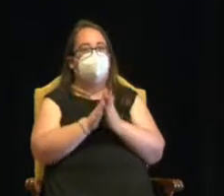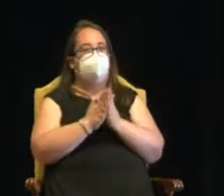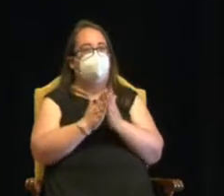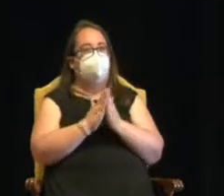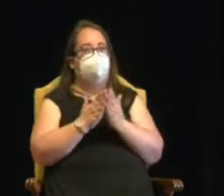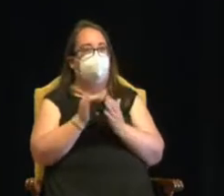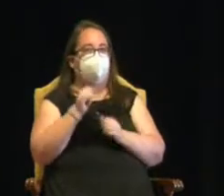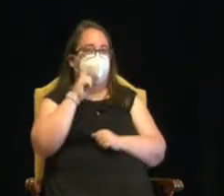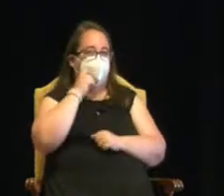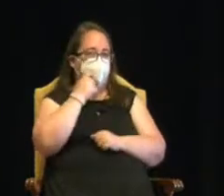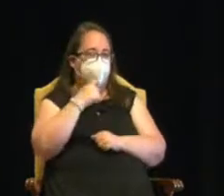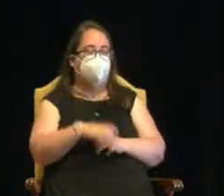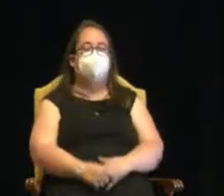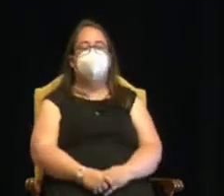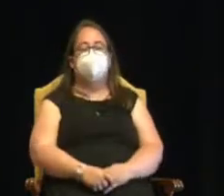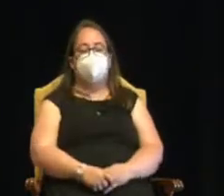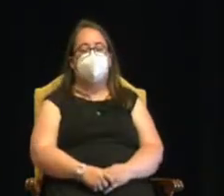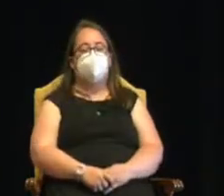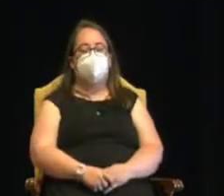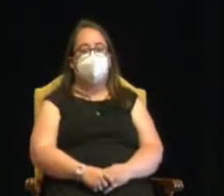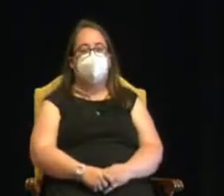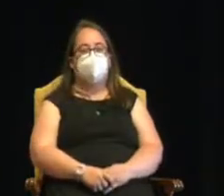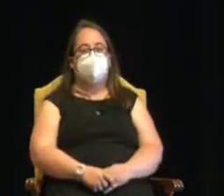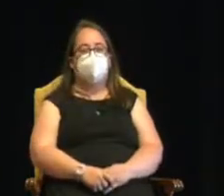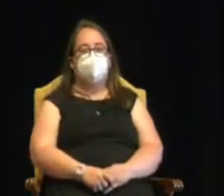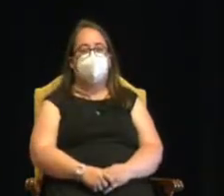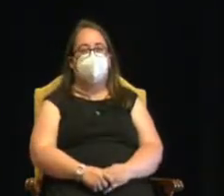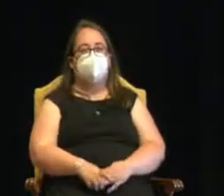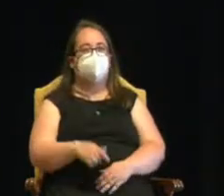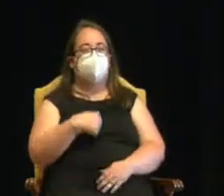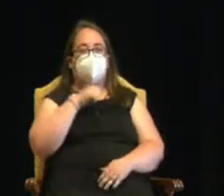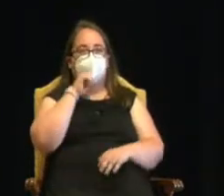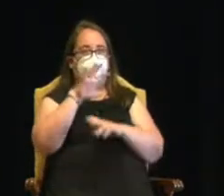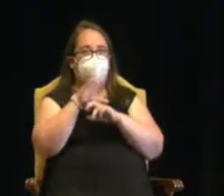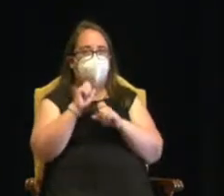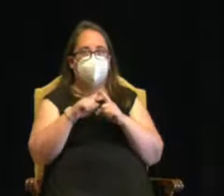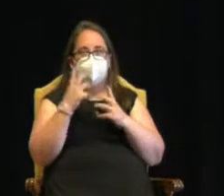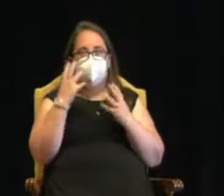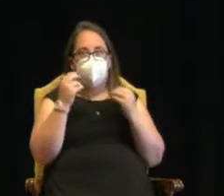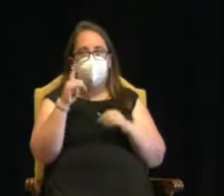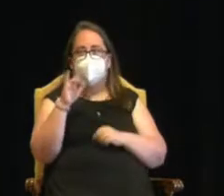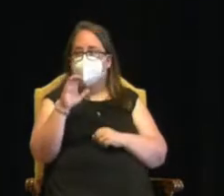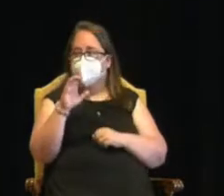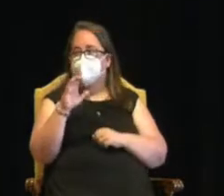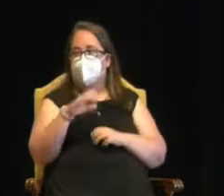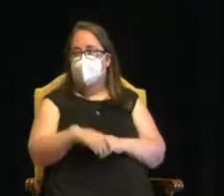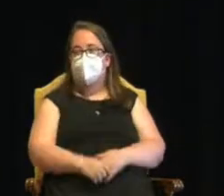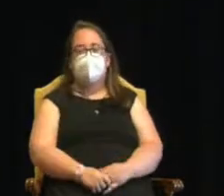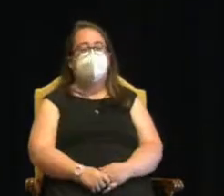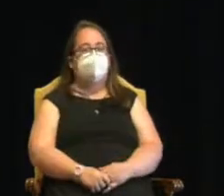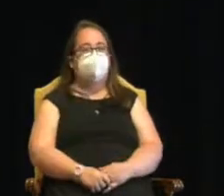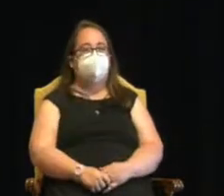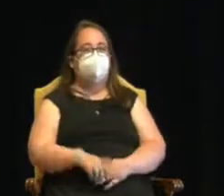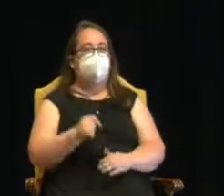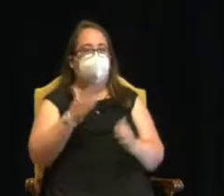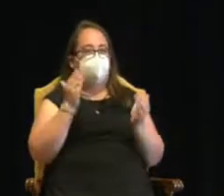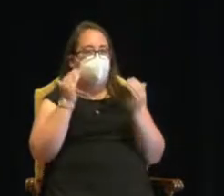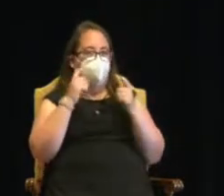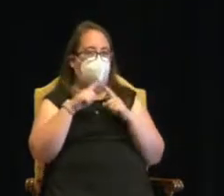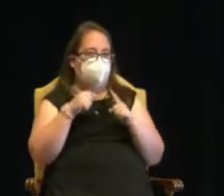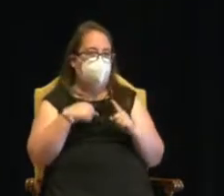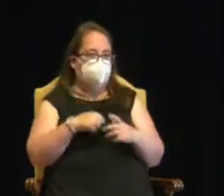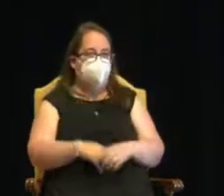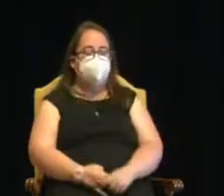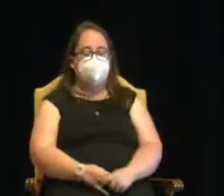thing. And I'm so unused to being out in public now. This is like just kind of overwhelming to me.